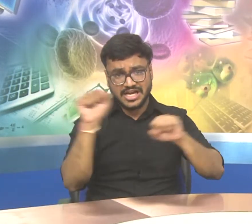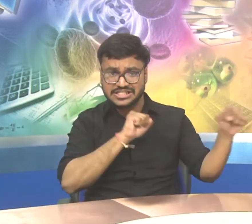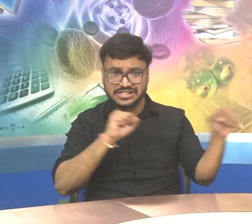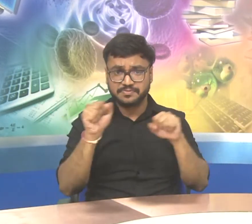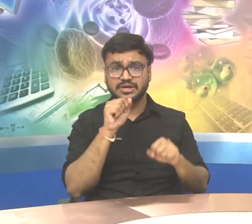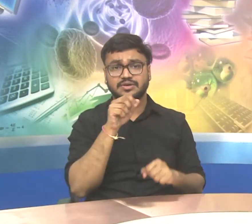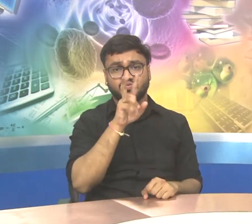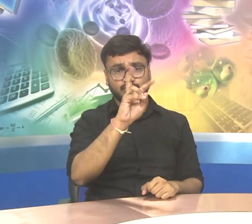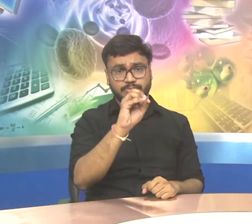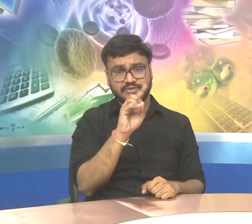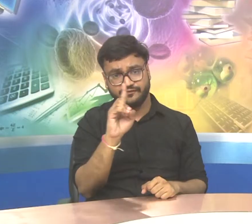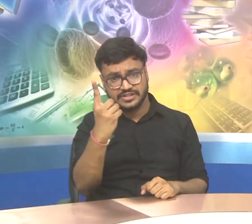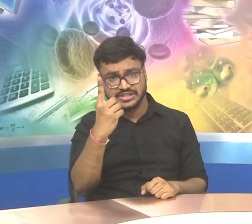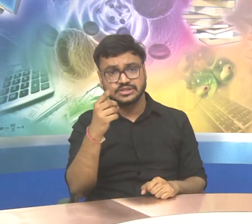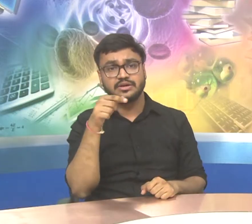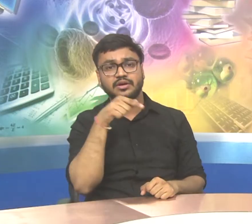Now let's do some activity.